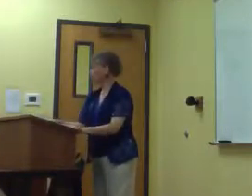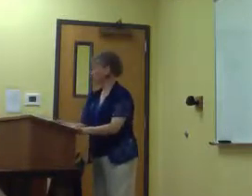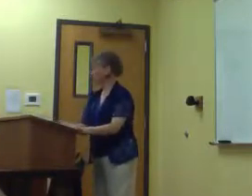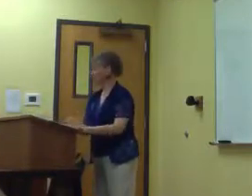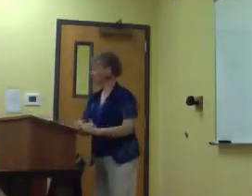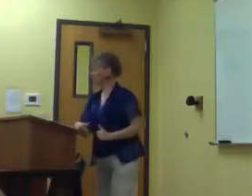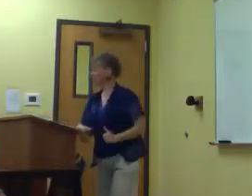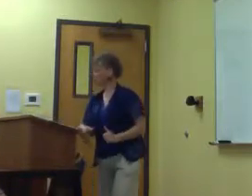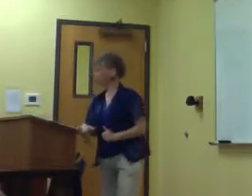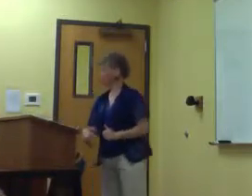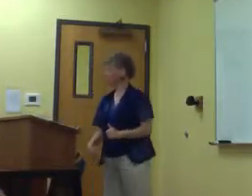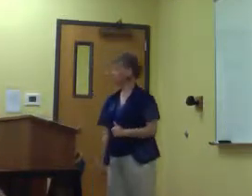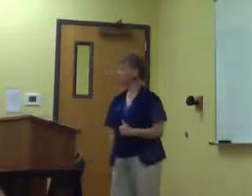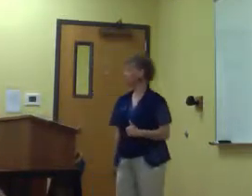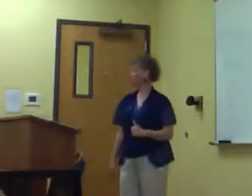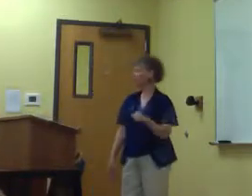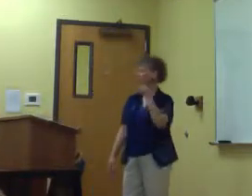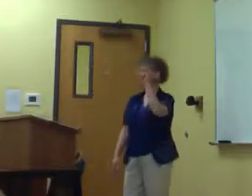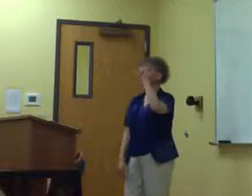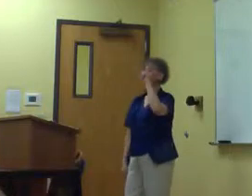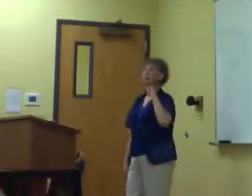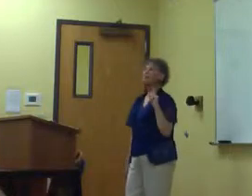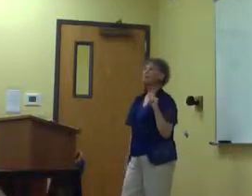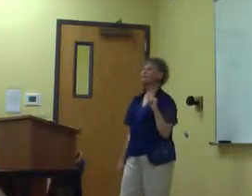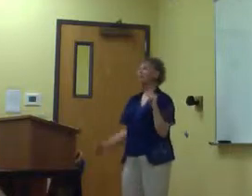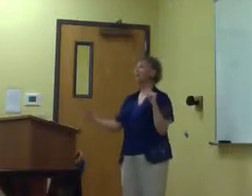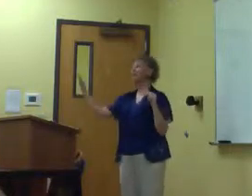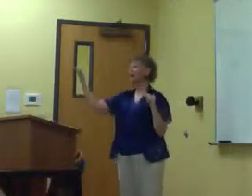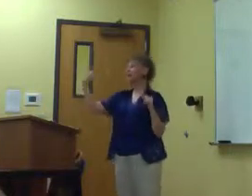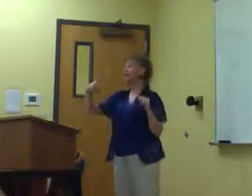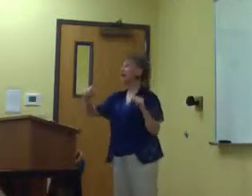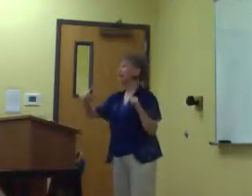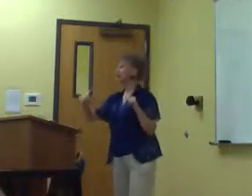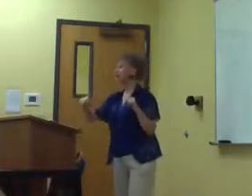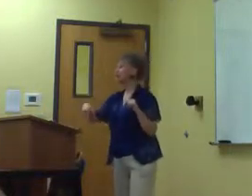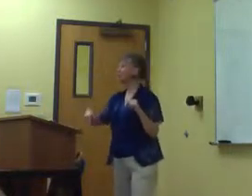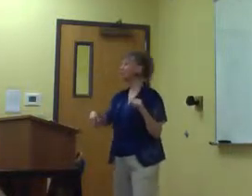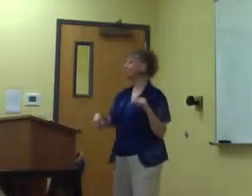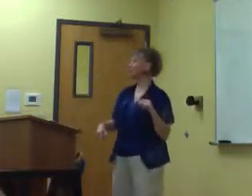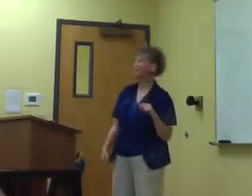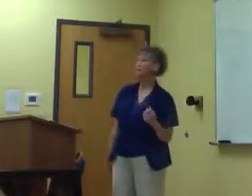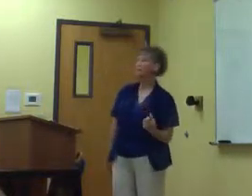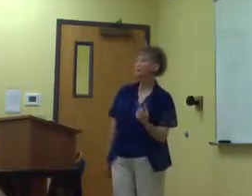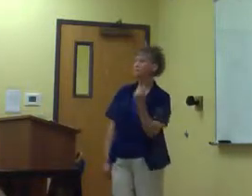numbers and then we'll go to new vocab. So we've got, let's count to 19.